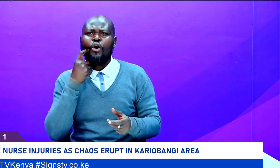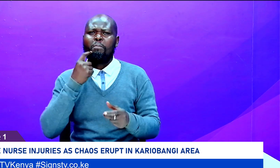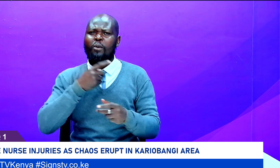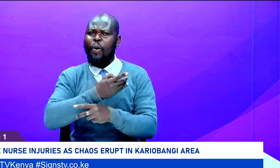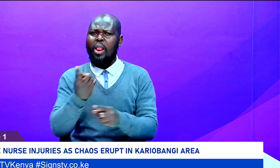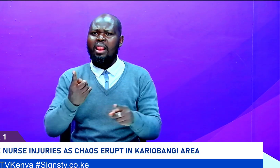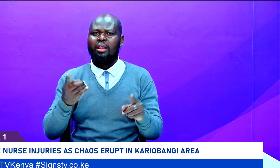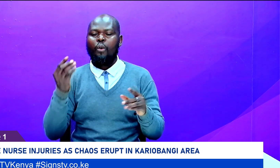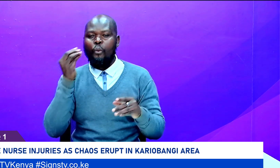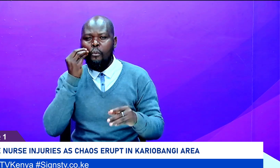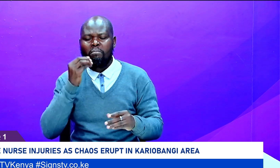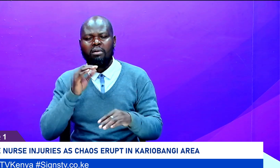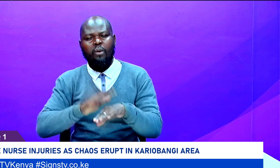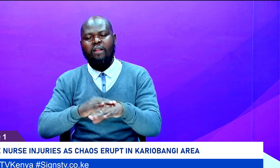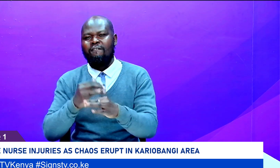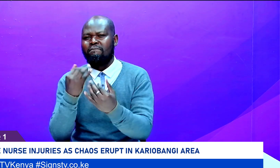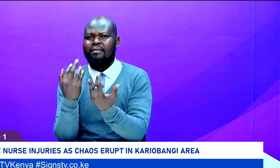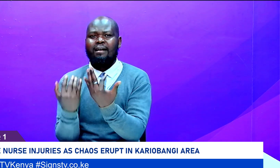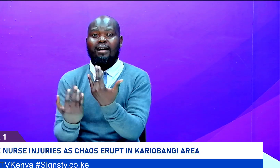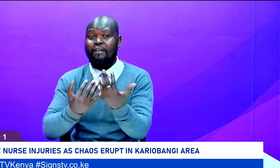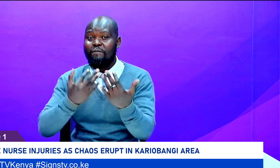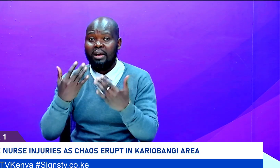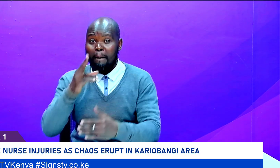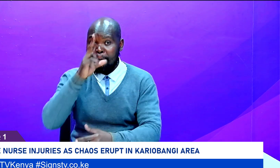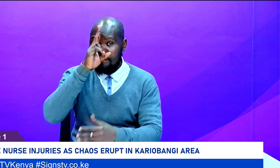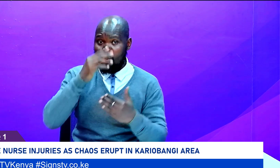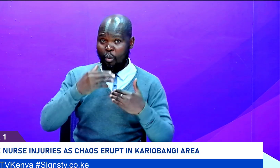and set several homes on fire.